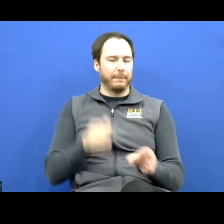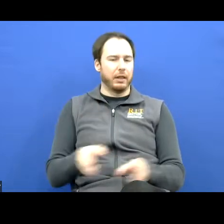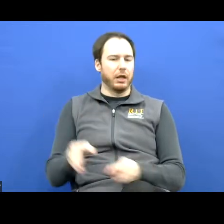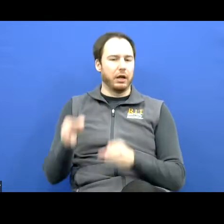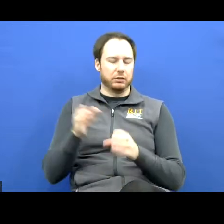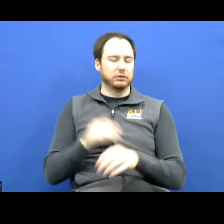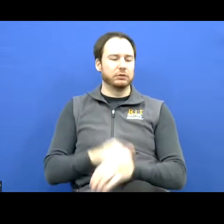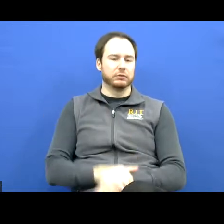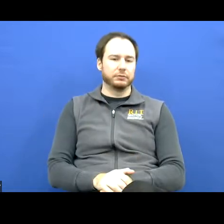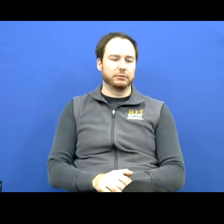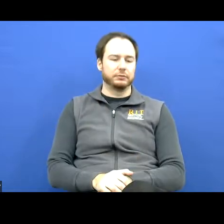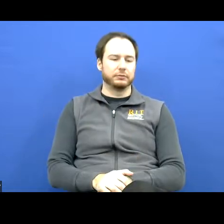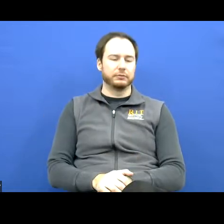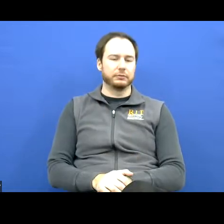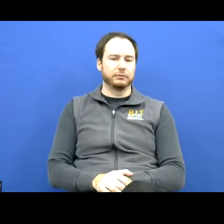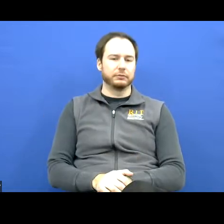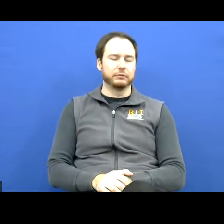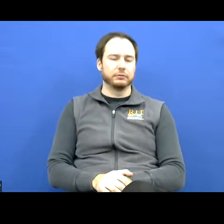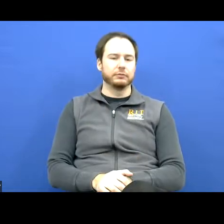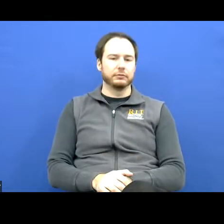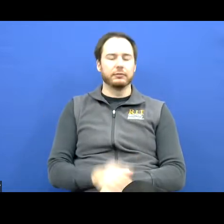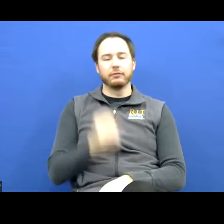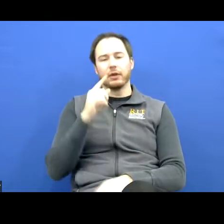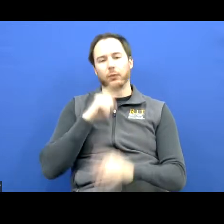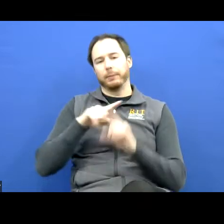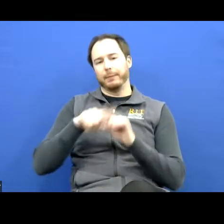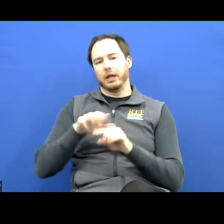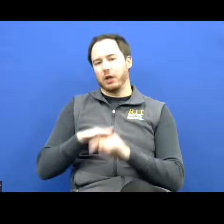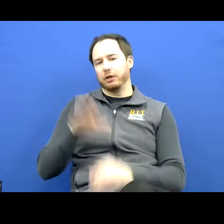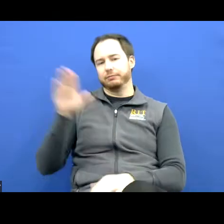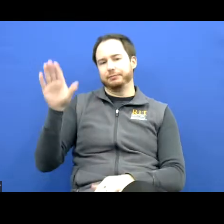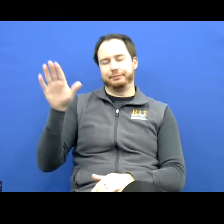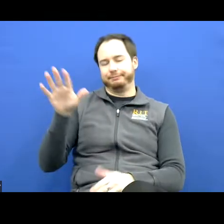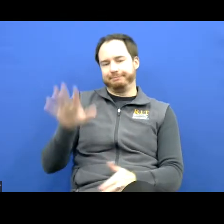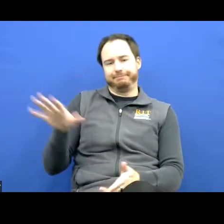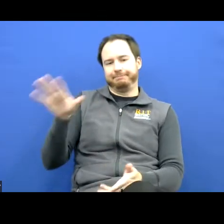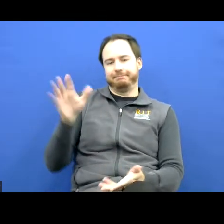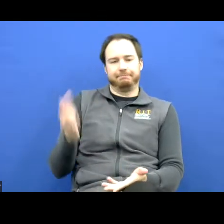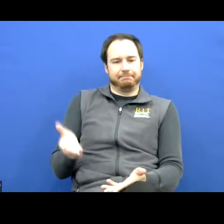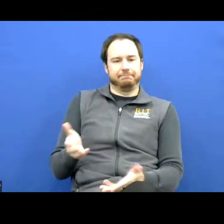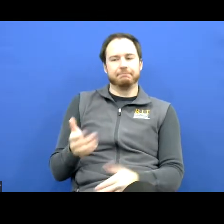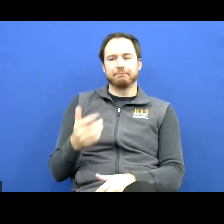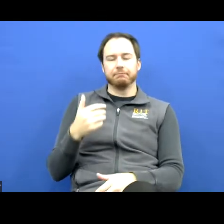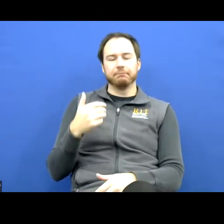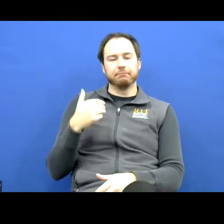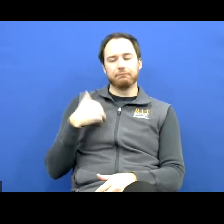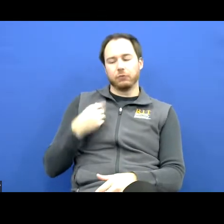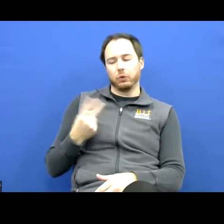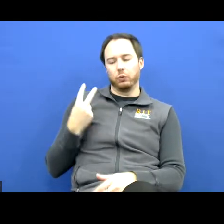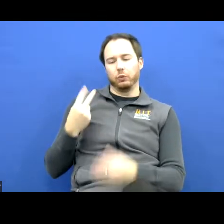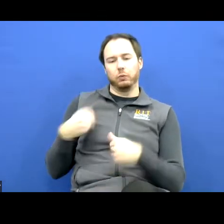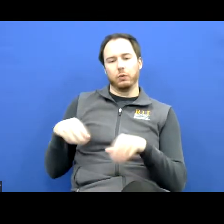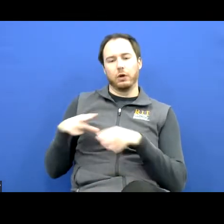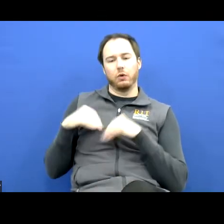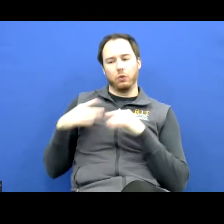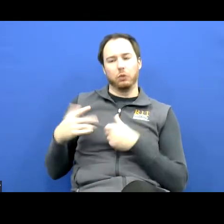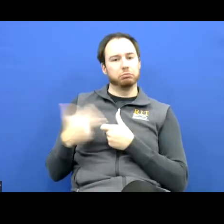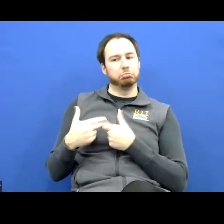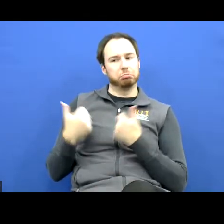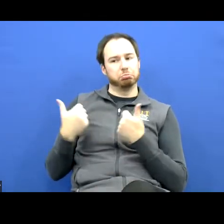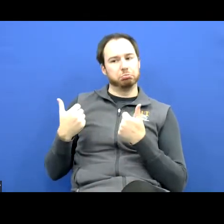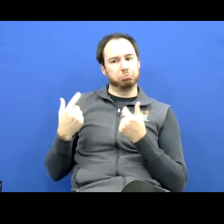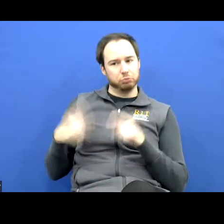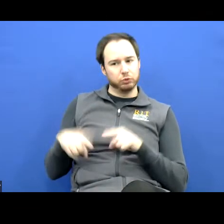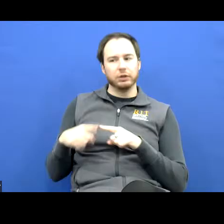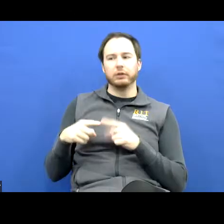plans. But again, it's dependent upon, we've got two of the property owners are on board. We just have to get